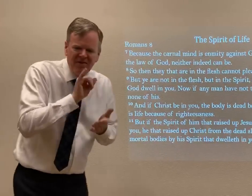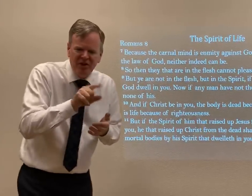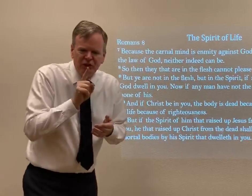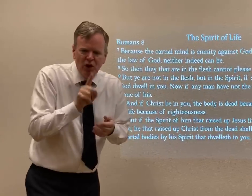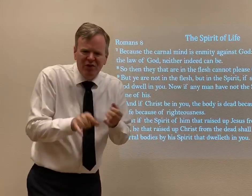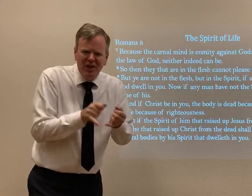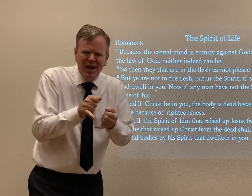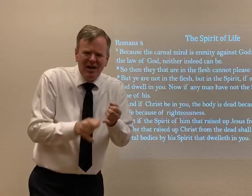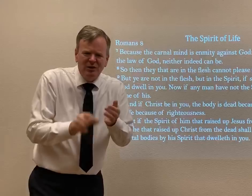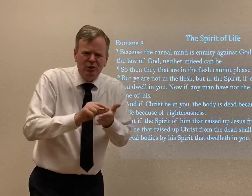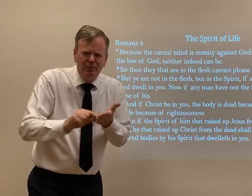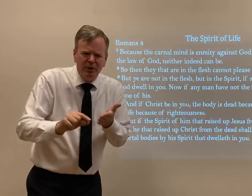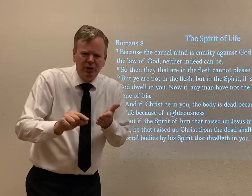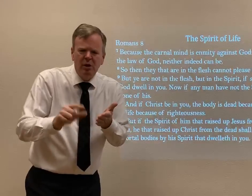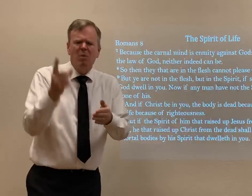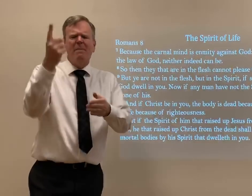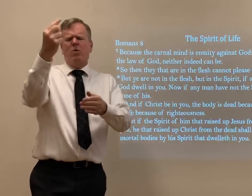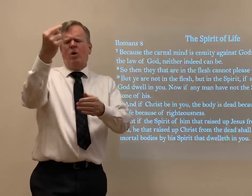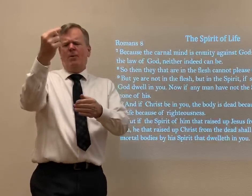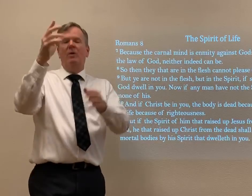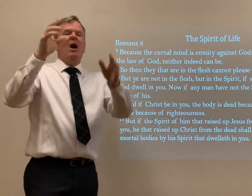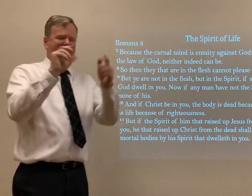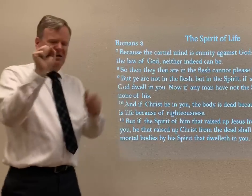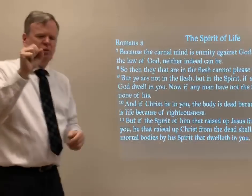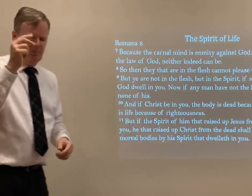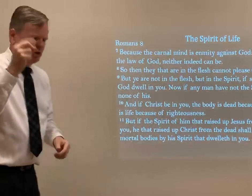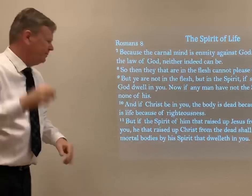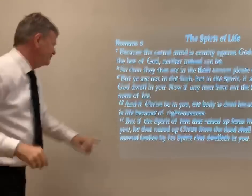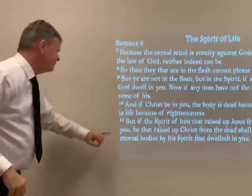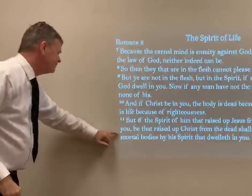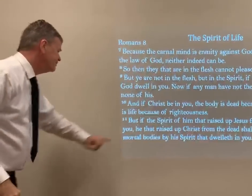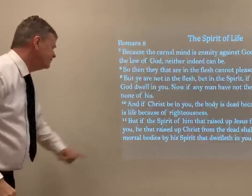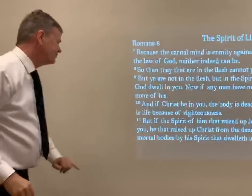All right. I believe this is the last scripture.